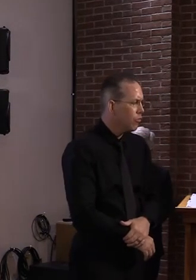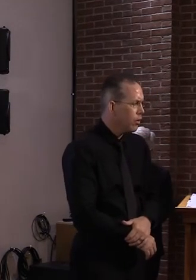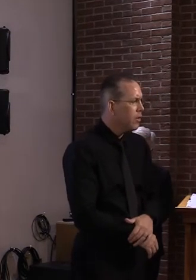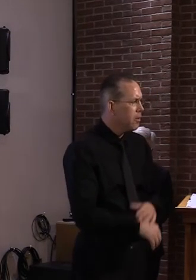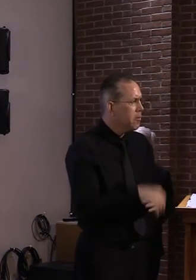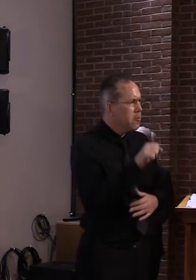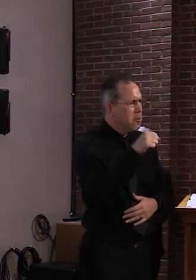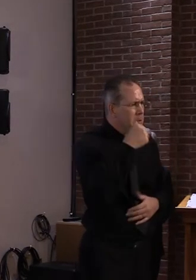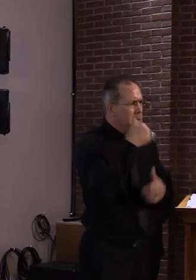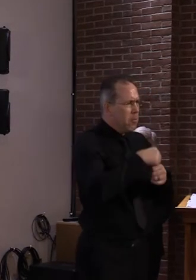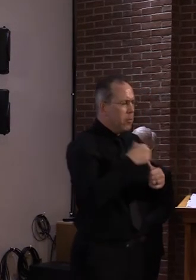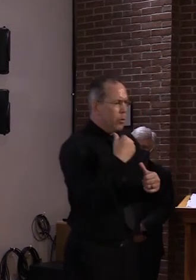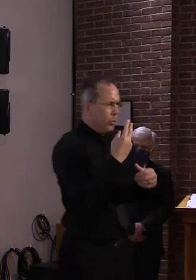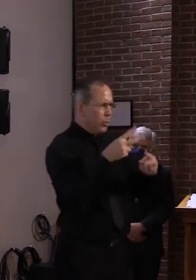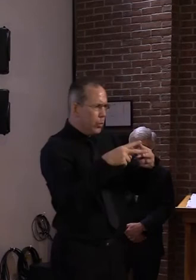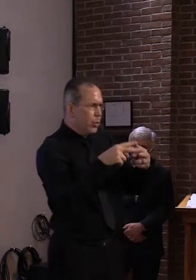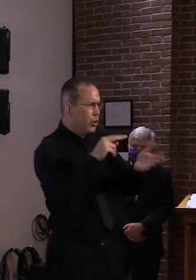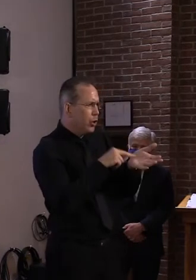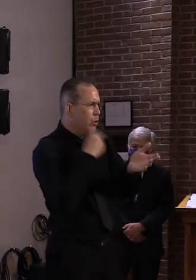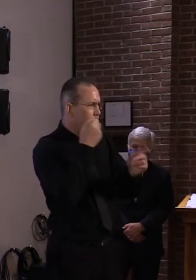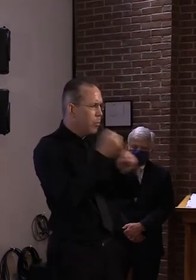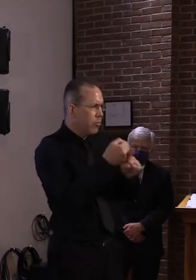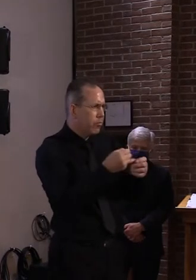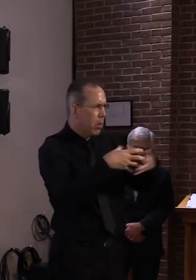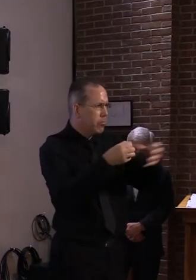100 healthcare workers in that group alone.